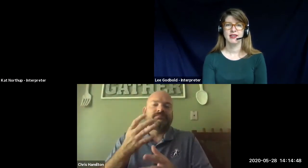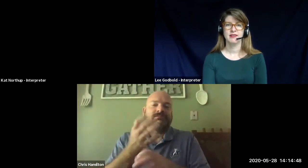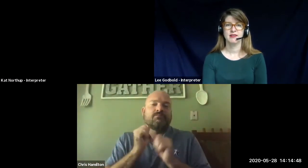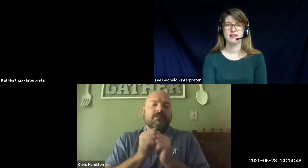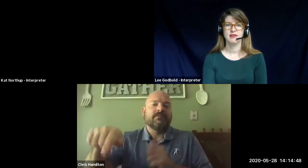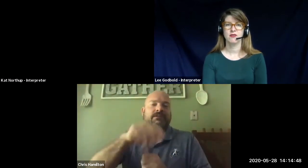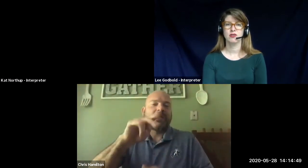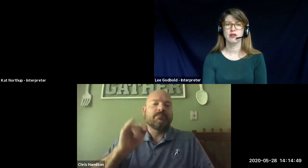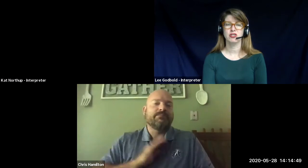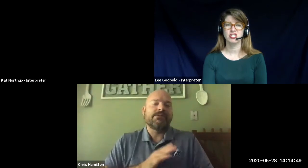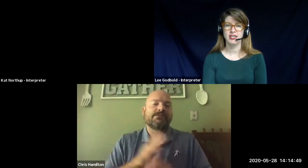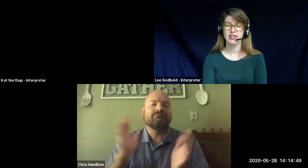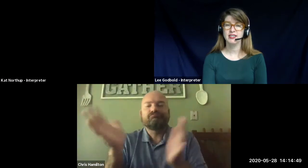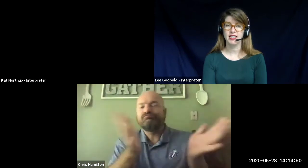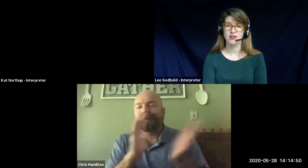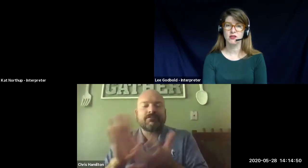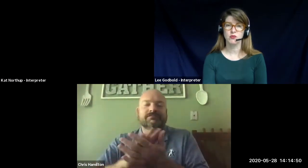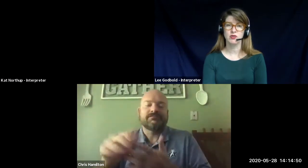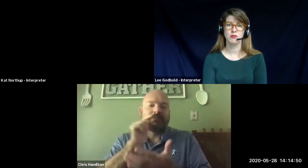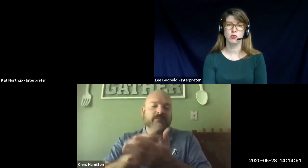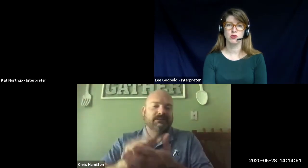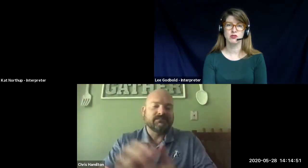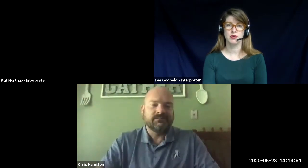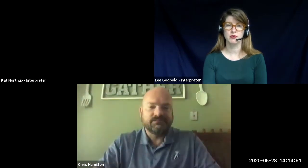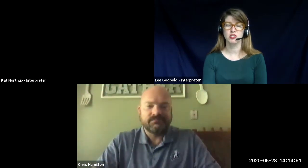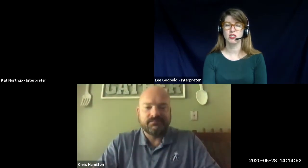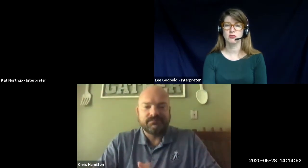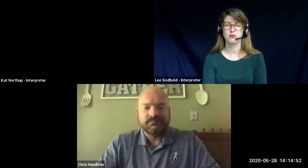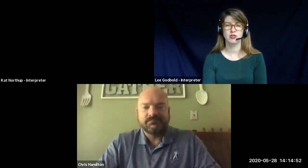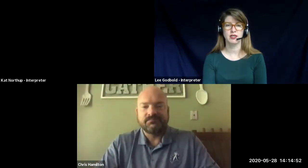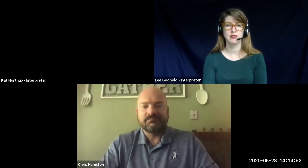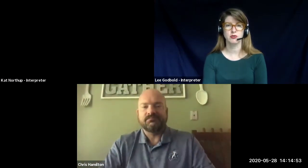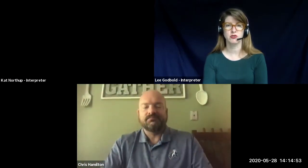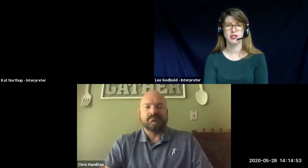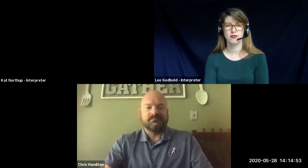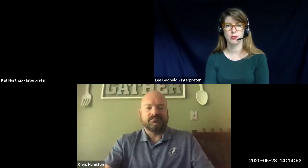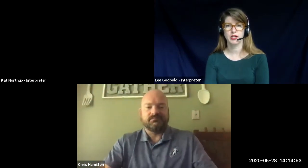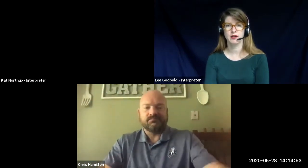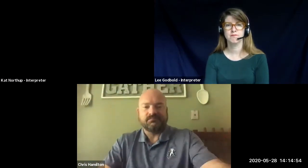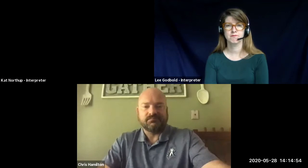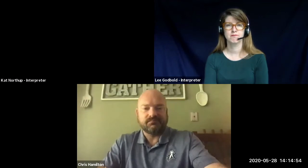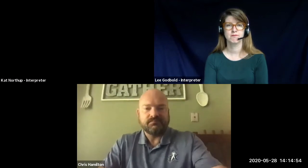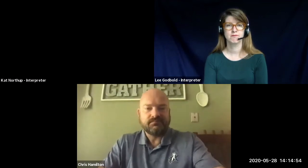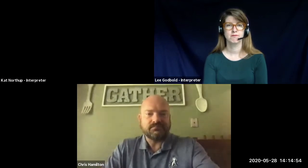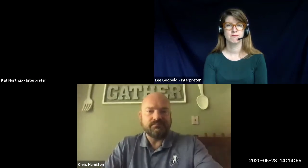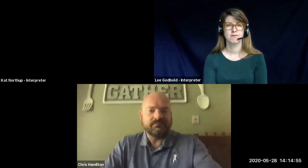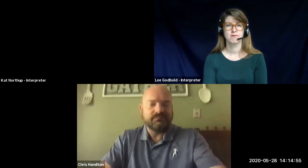And I've really appreciated getting together with the board to be able to talk. It's been a really nice opportunity every week.